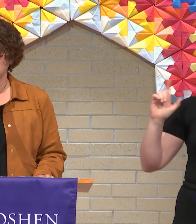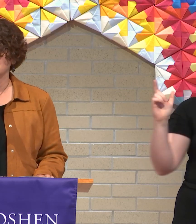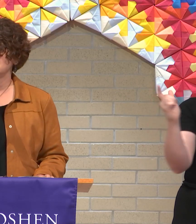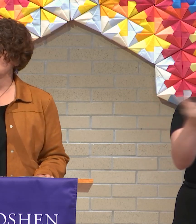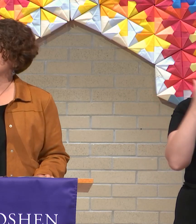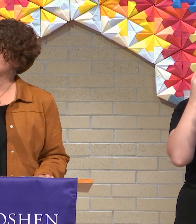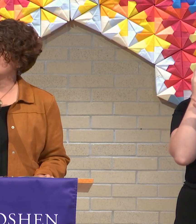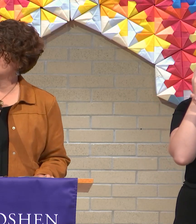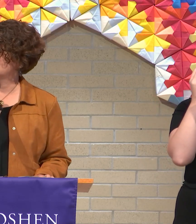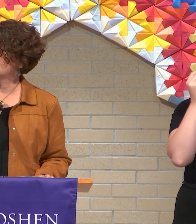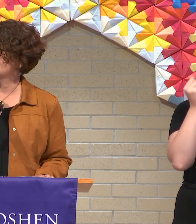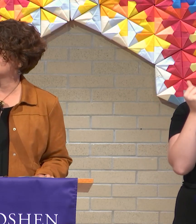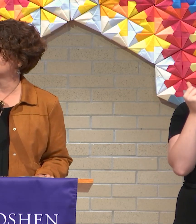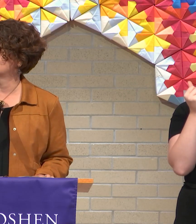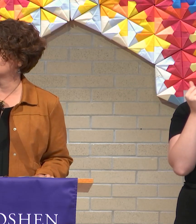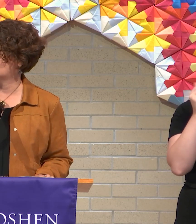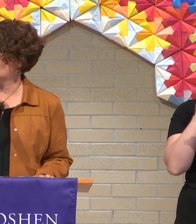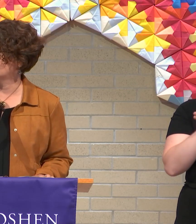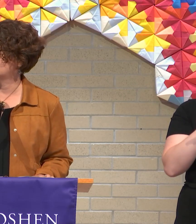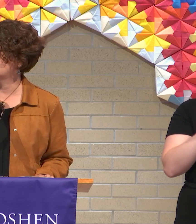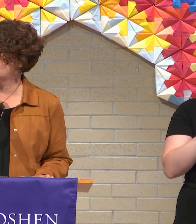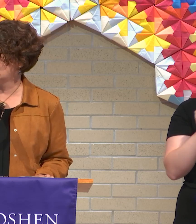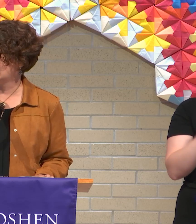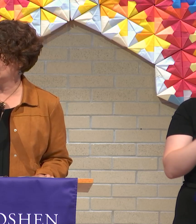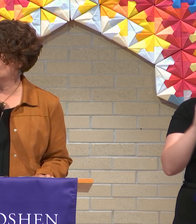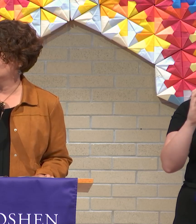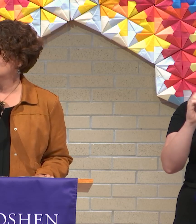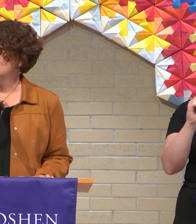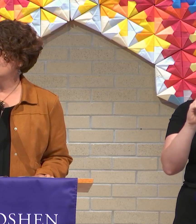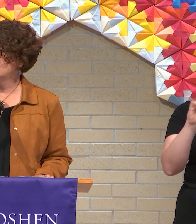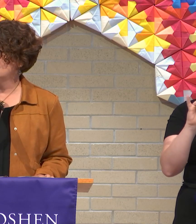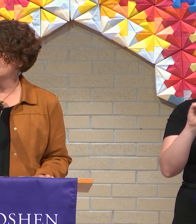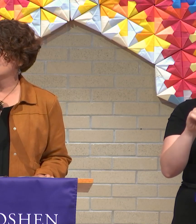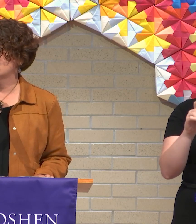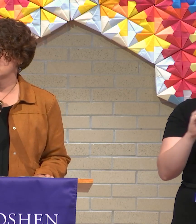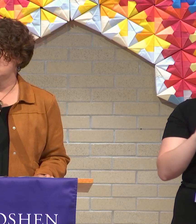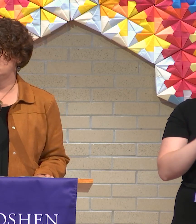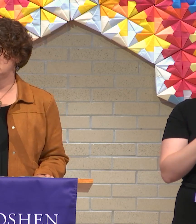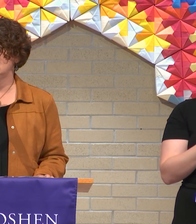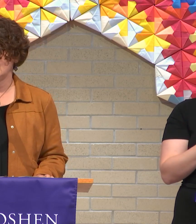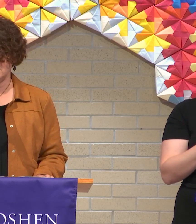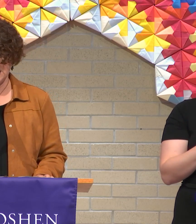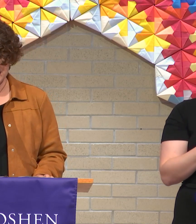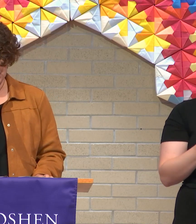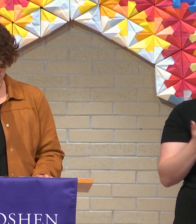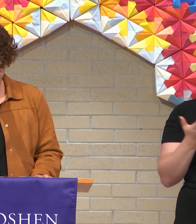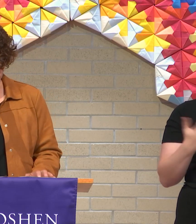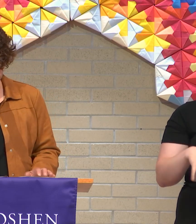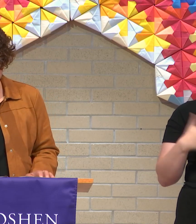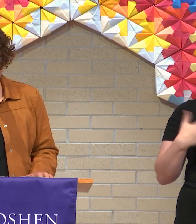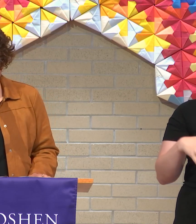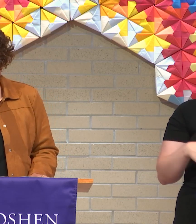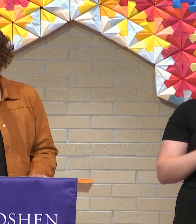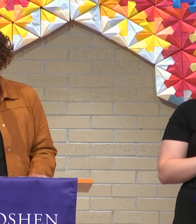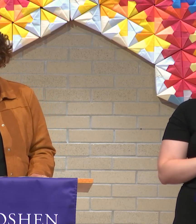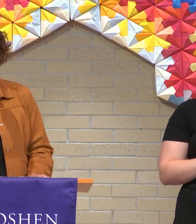out how to do this in-person college thing in the midst of the COVID-19